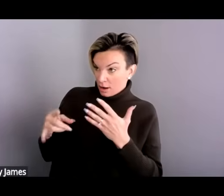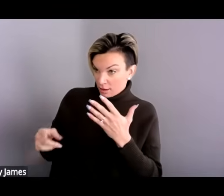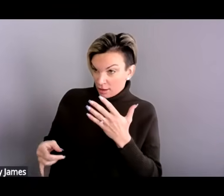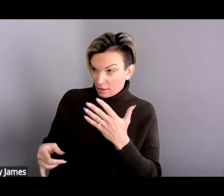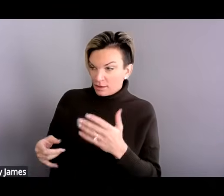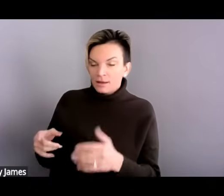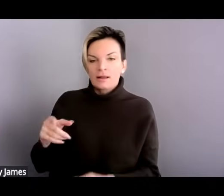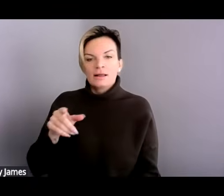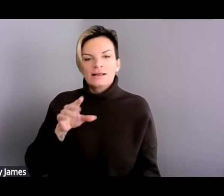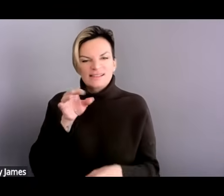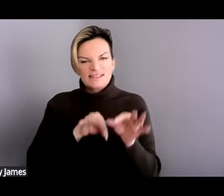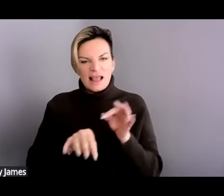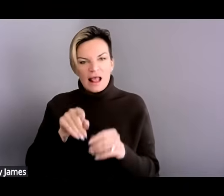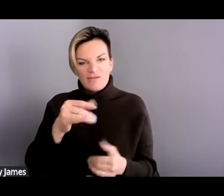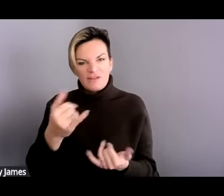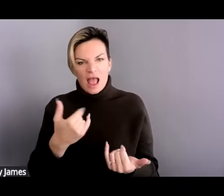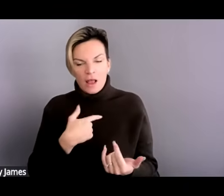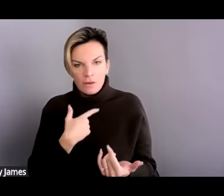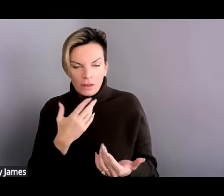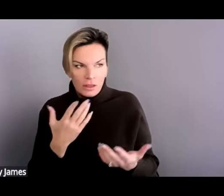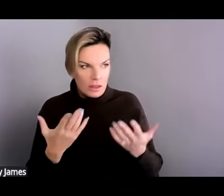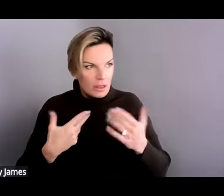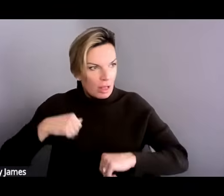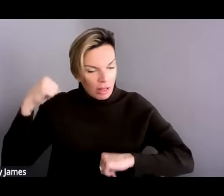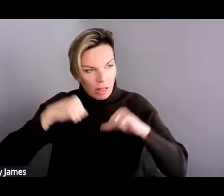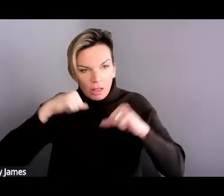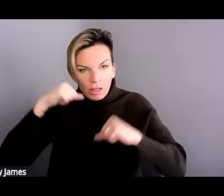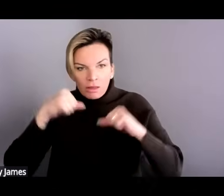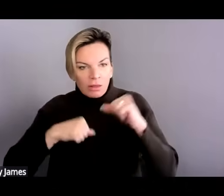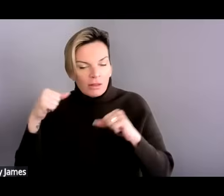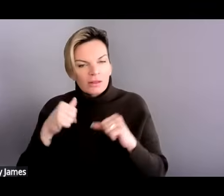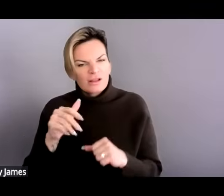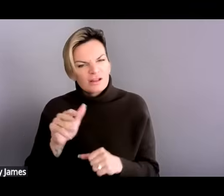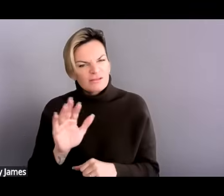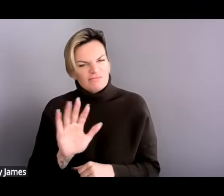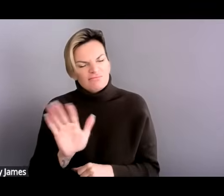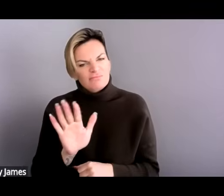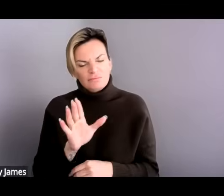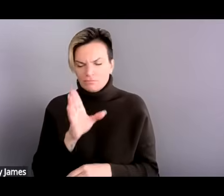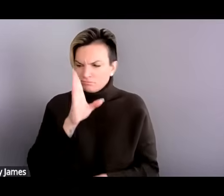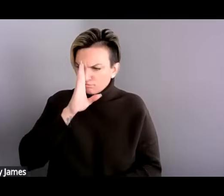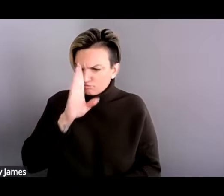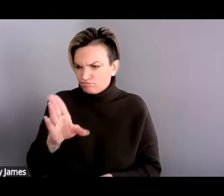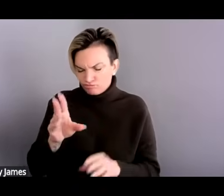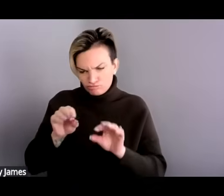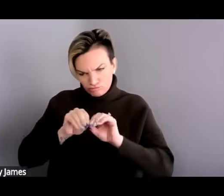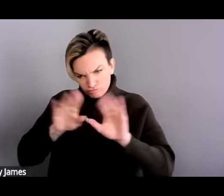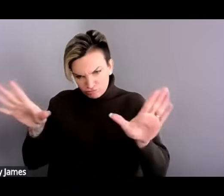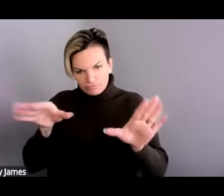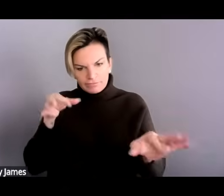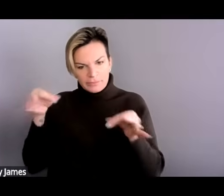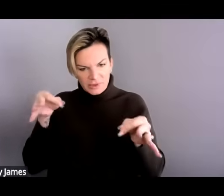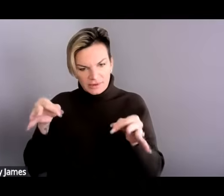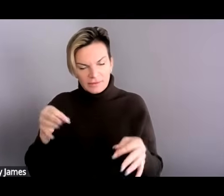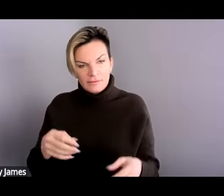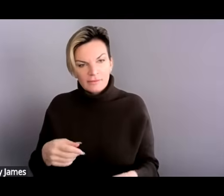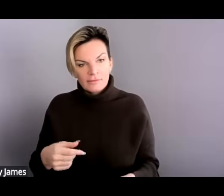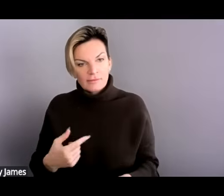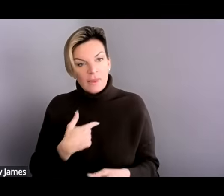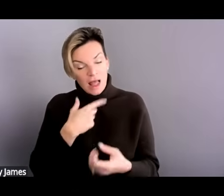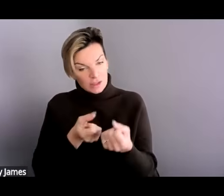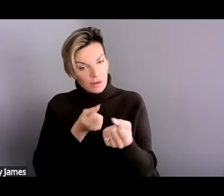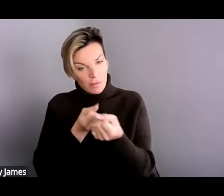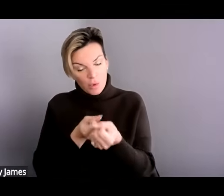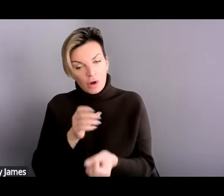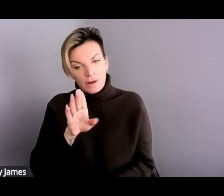mystery. When we're talking about nominating, and I do absolutely support what Mr. Brewer